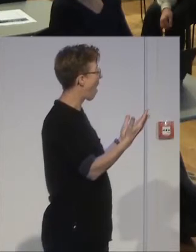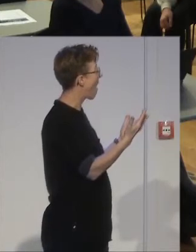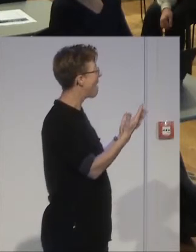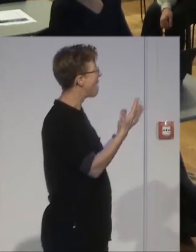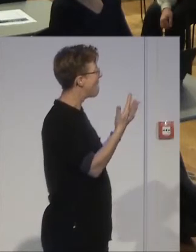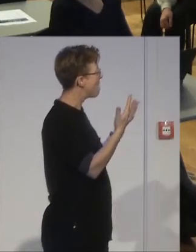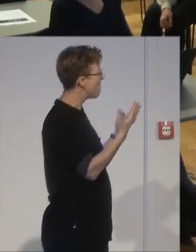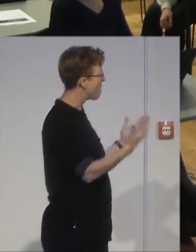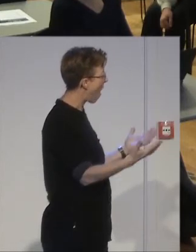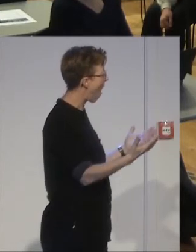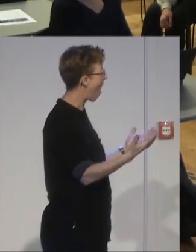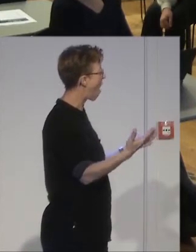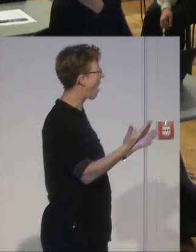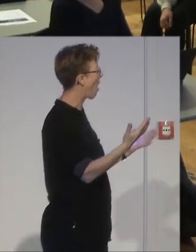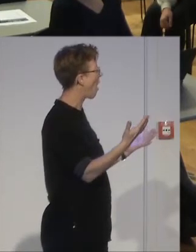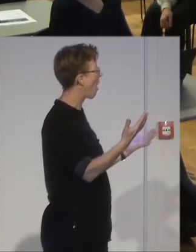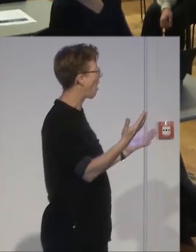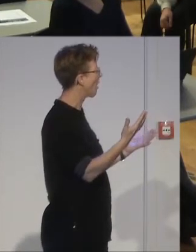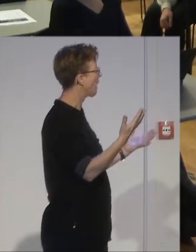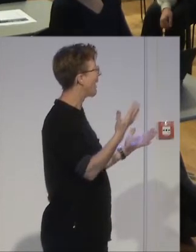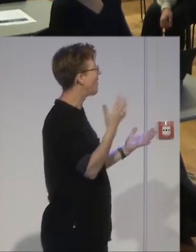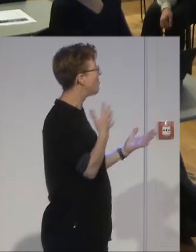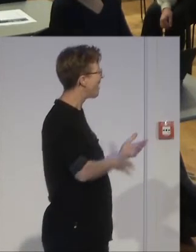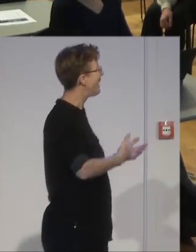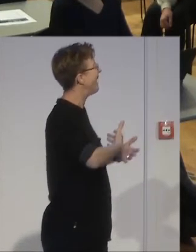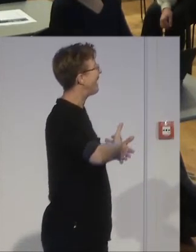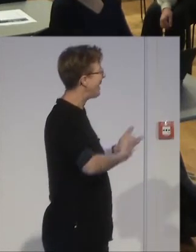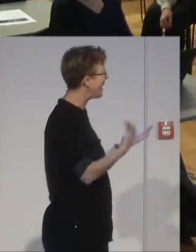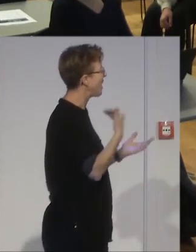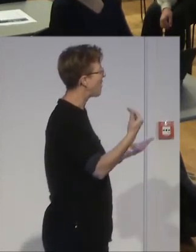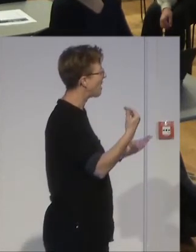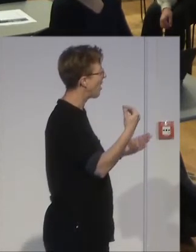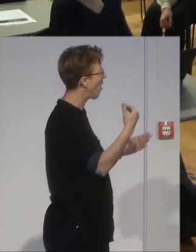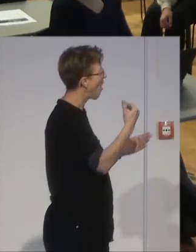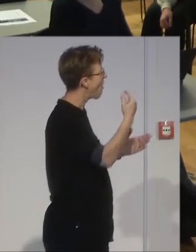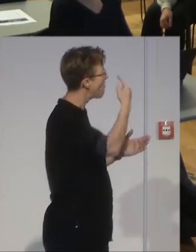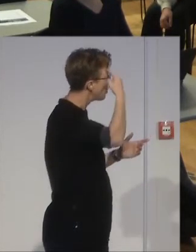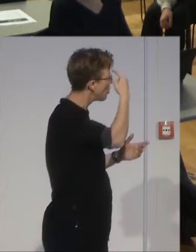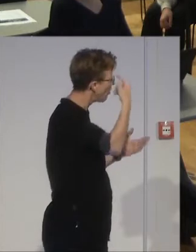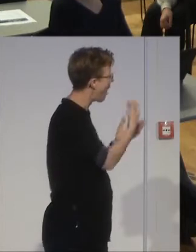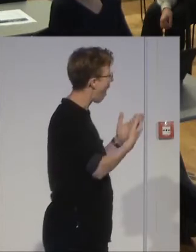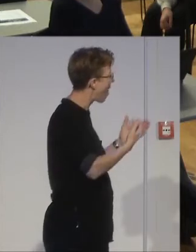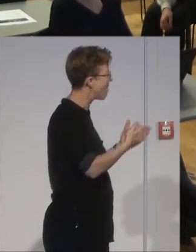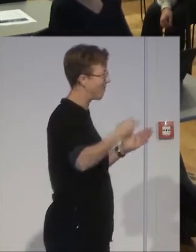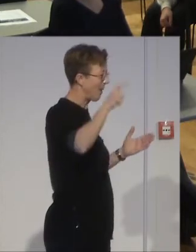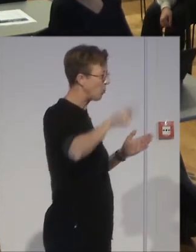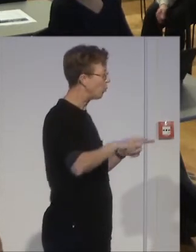what wouldn't have been recognized by someone who wasn't a signer, do you think?